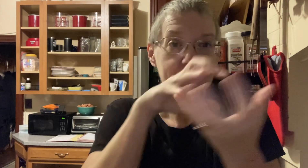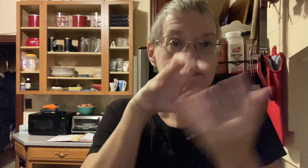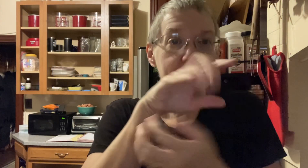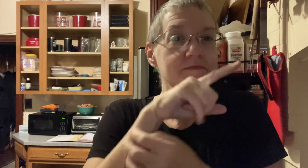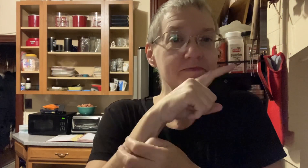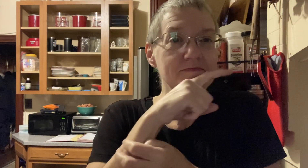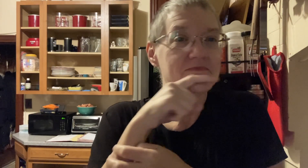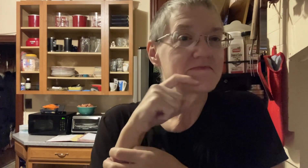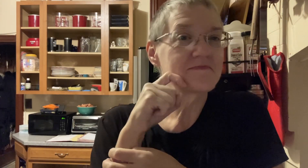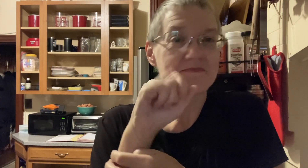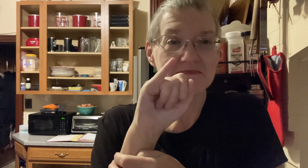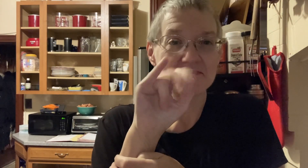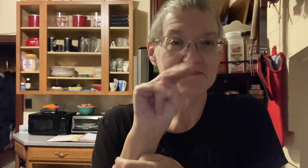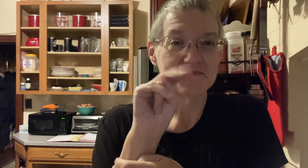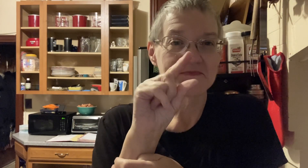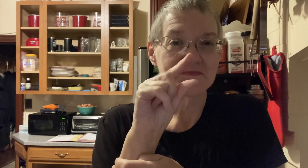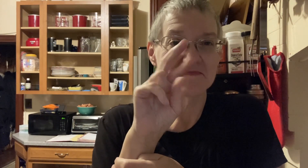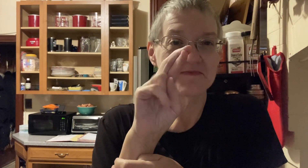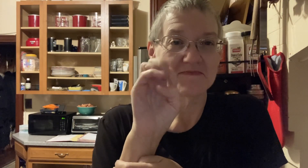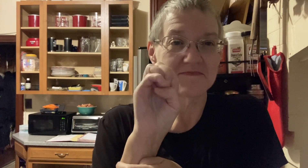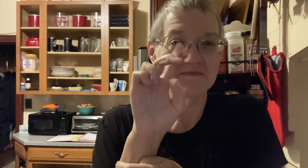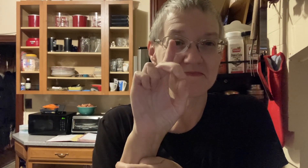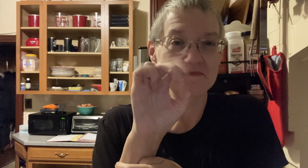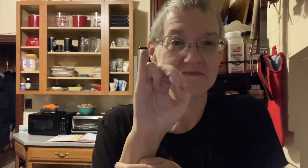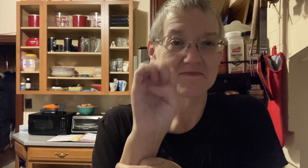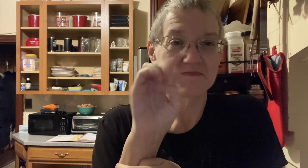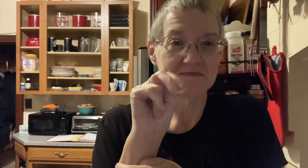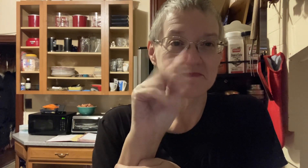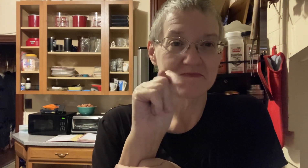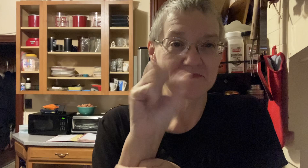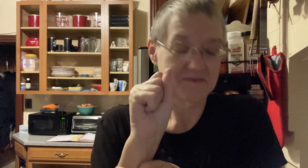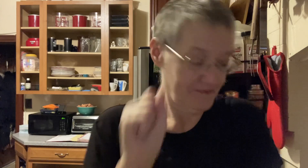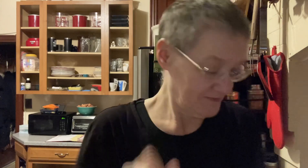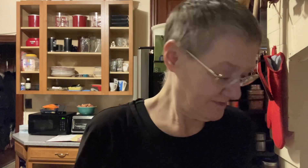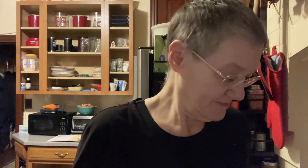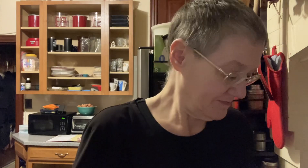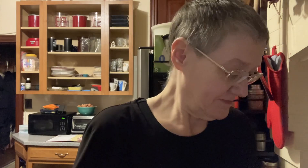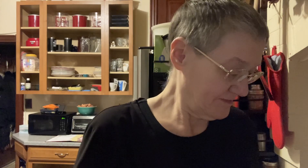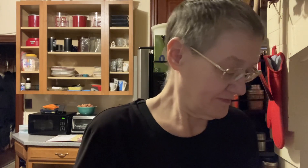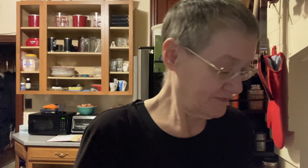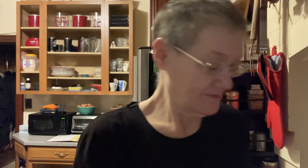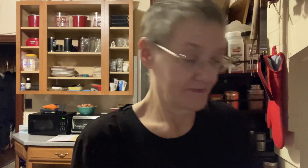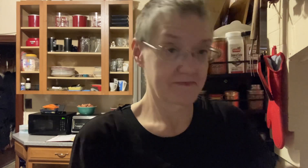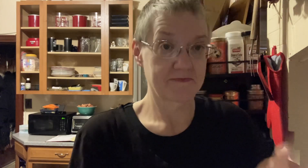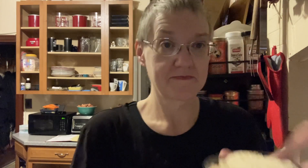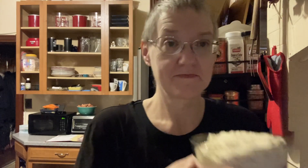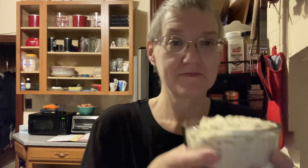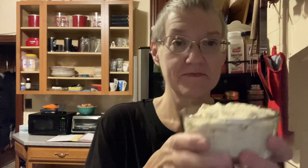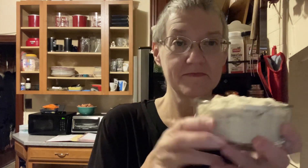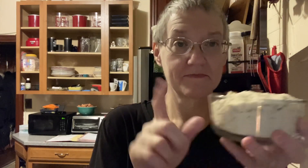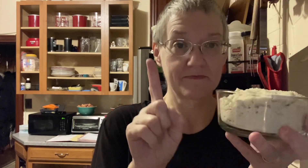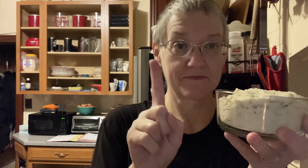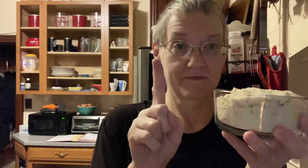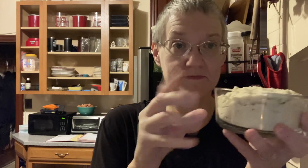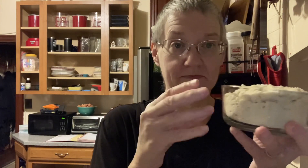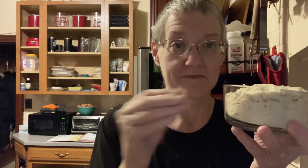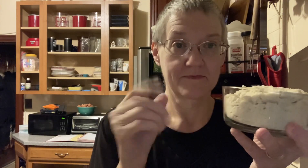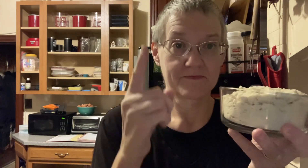extracts have added sugar. Now, let's mix together the dry ingredients. I'm going to